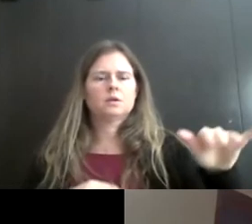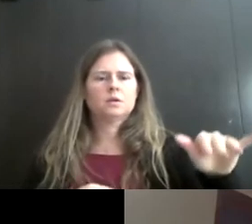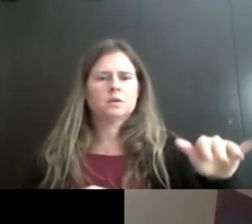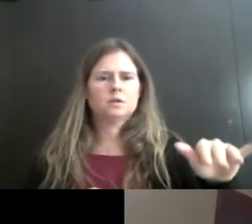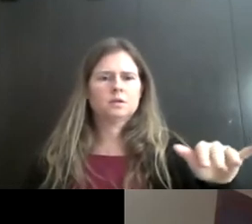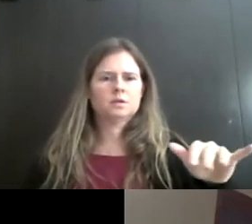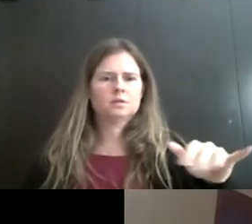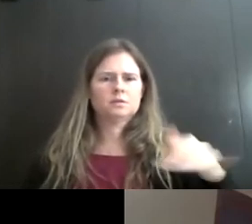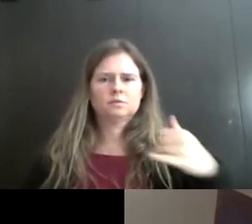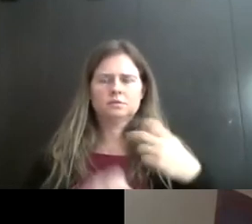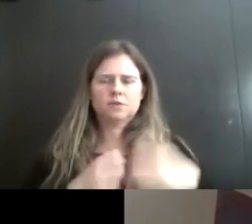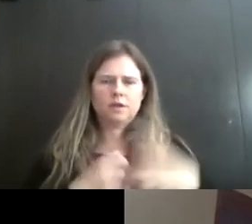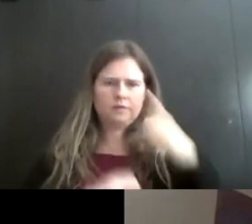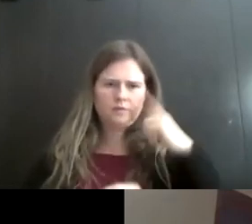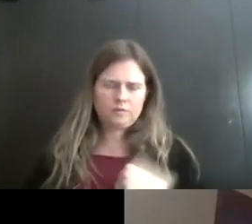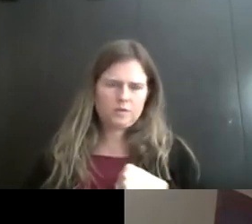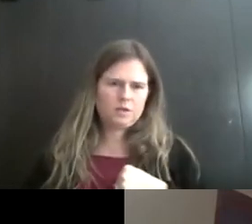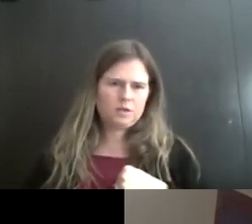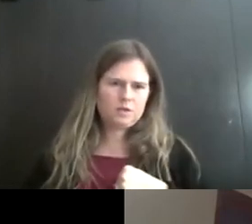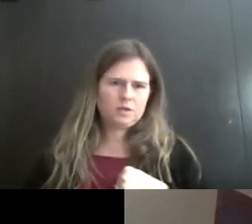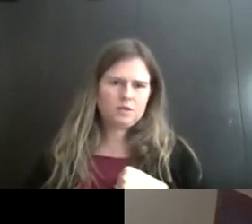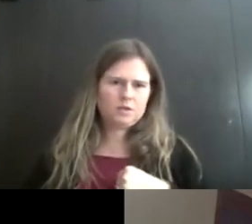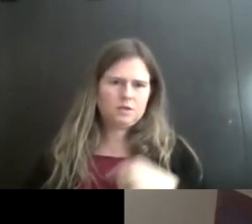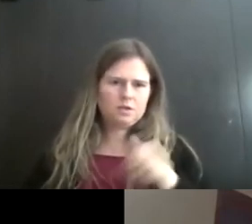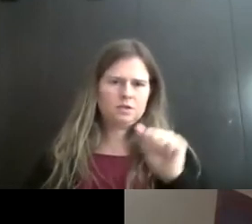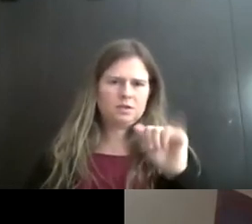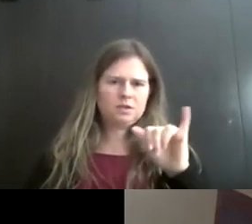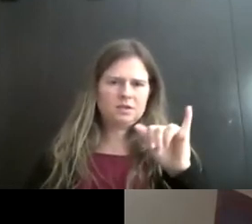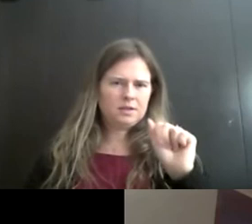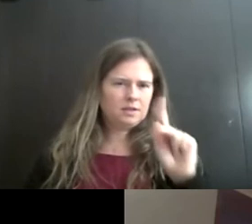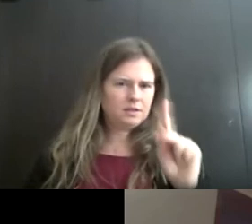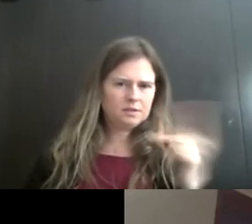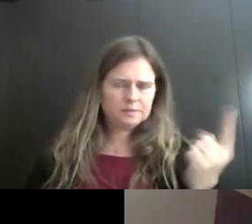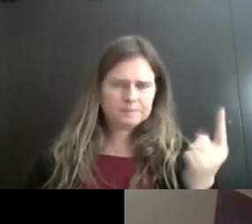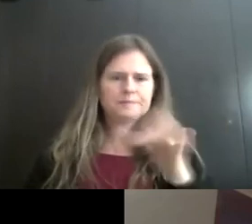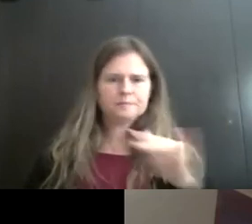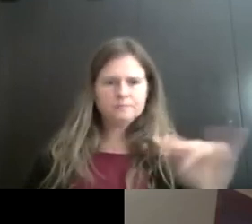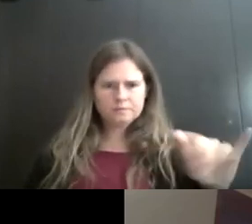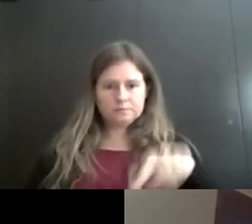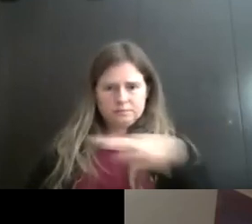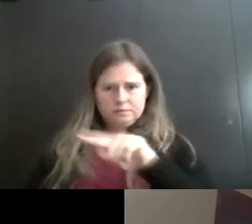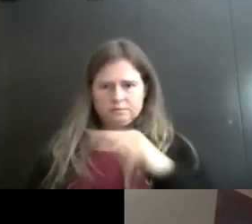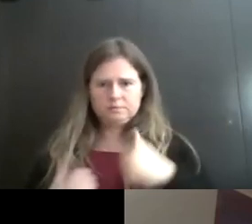for me to, and I don't want to mispronounce it, but they have language classes.